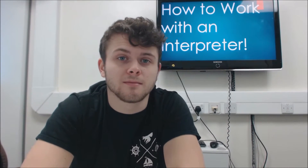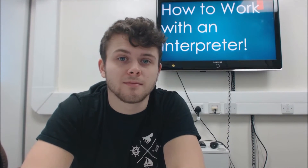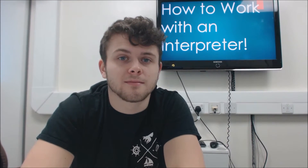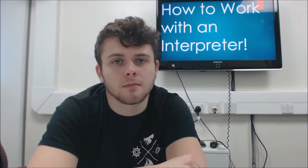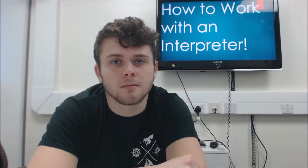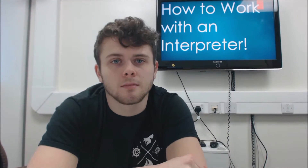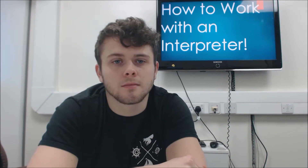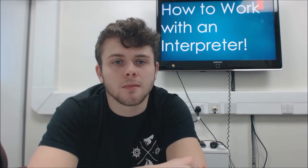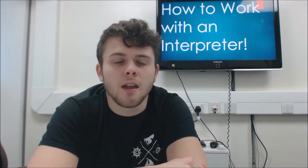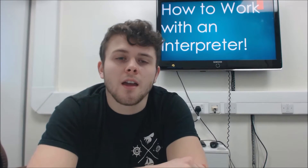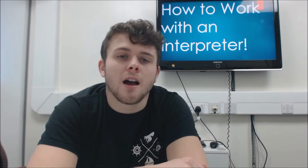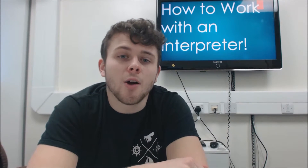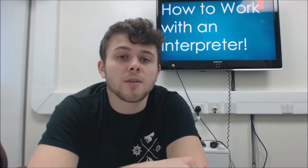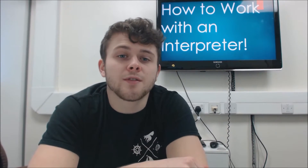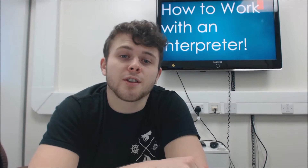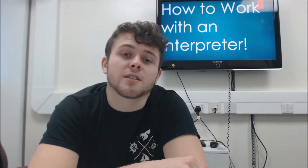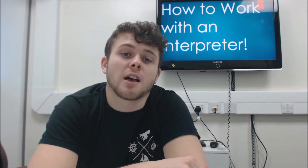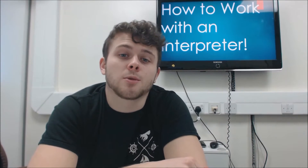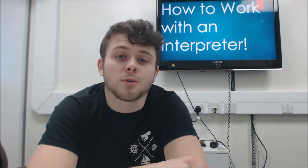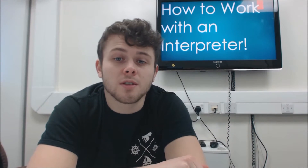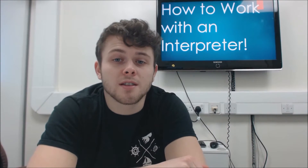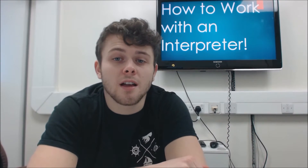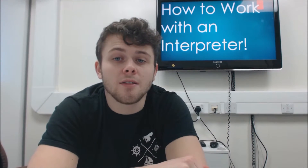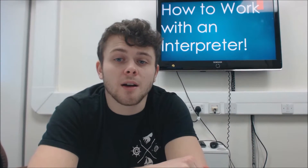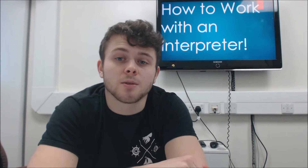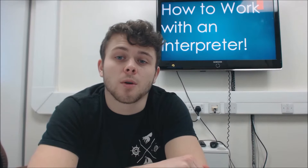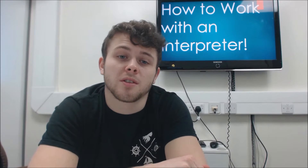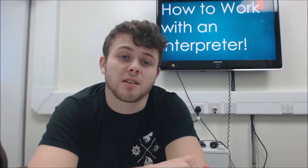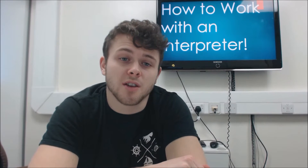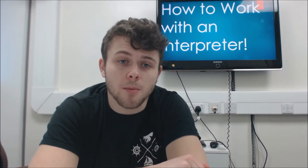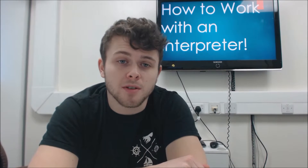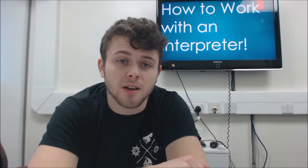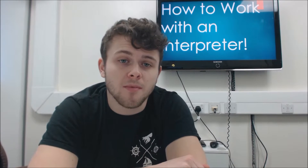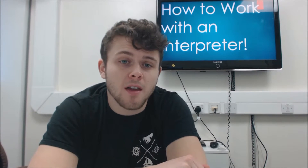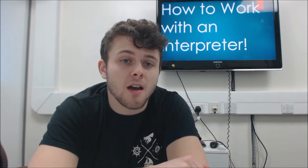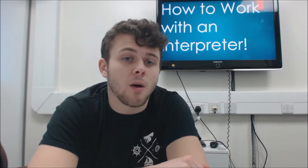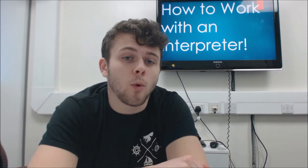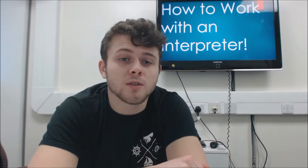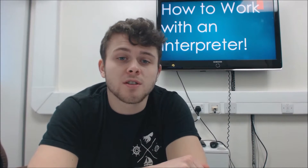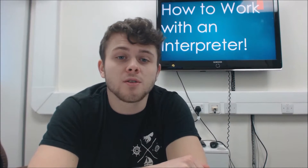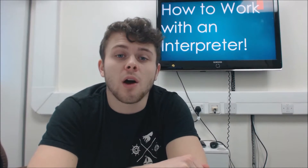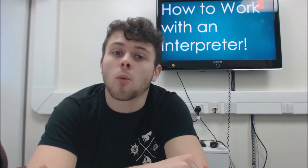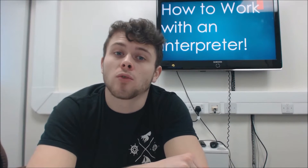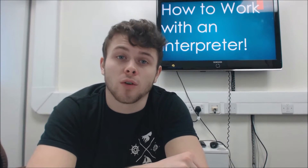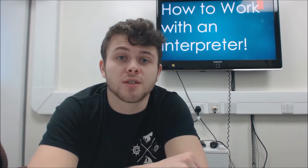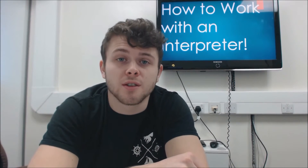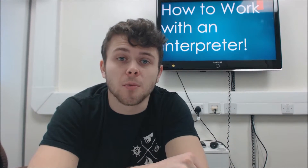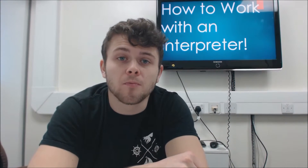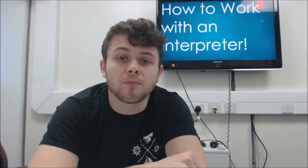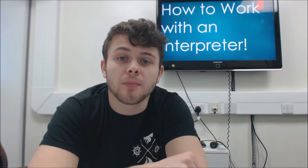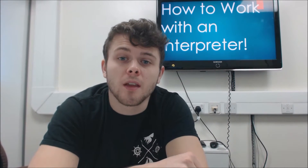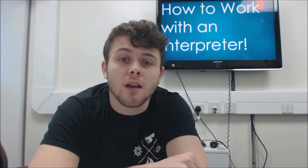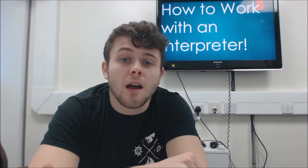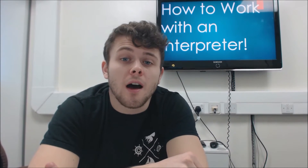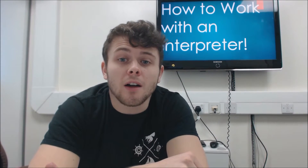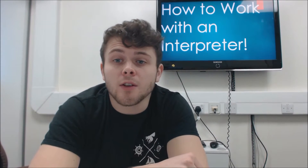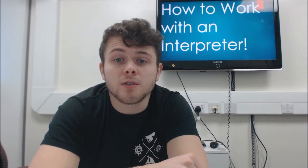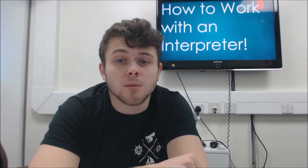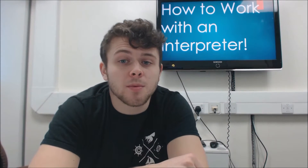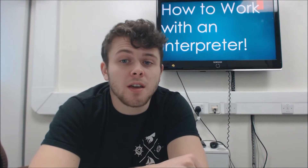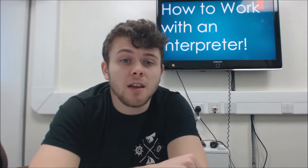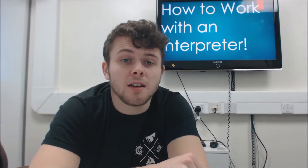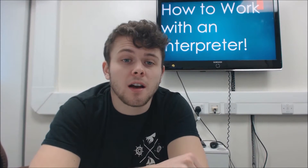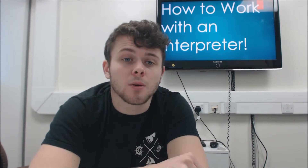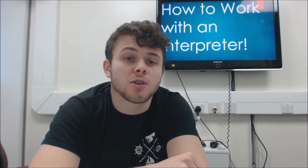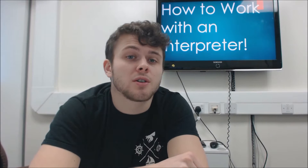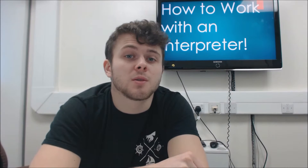smoothly. I hope this video has helped you understand how to work with an interpreter and what to do and what not to do. After I've